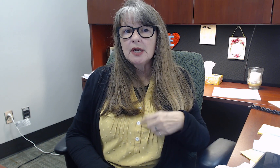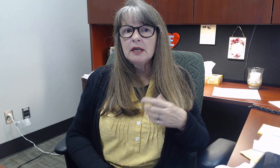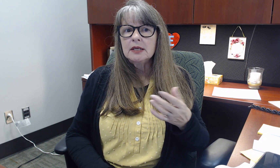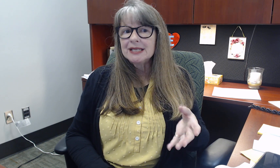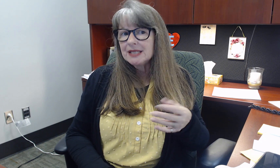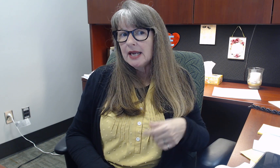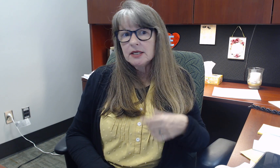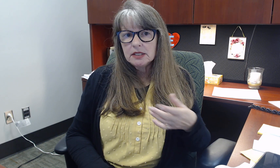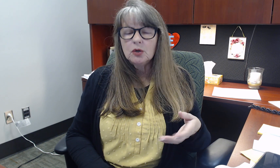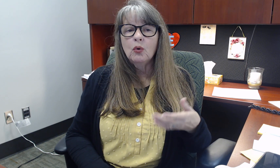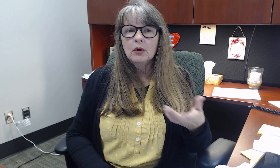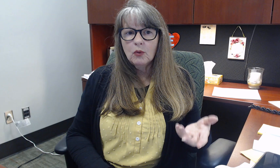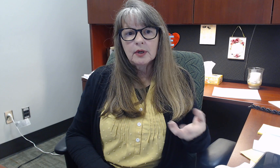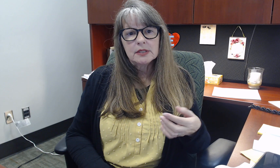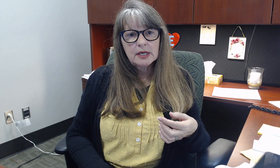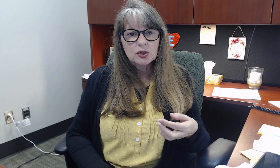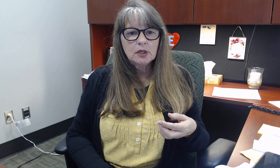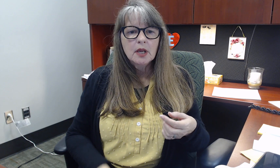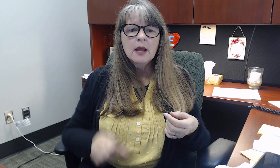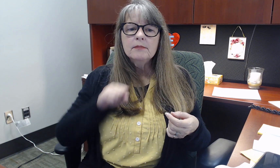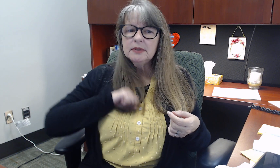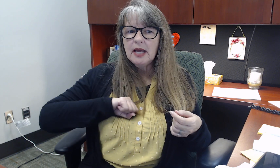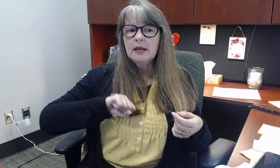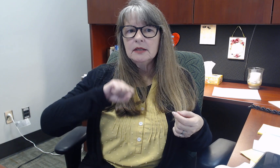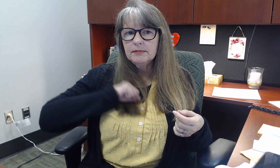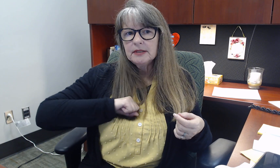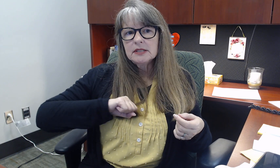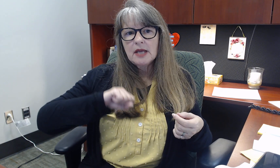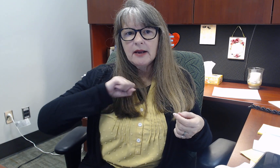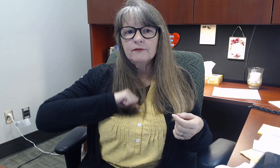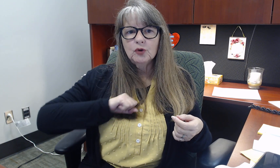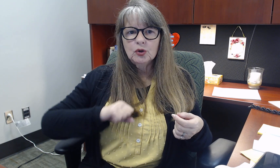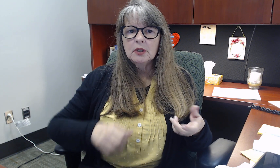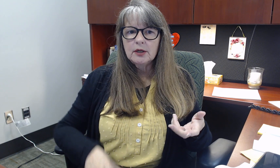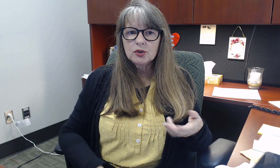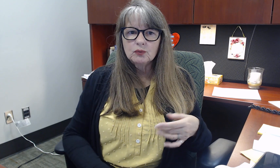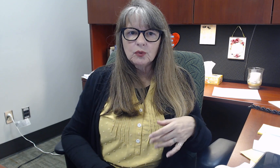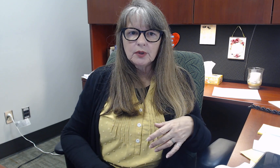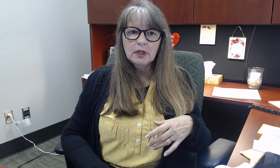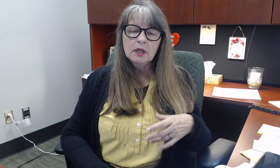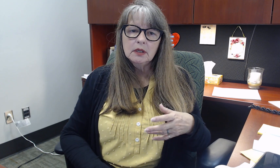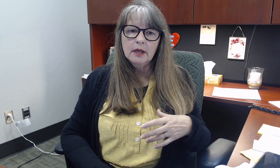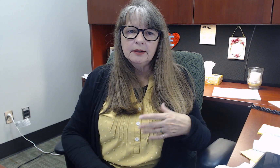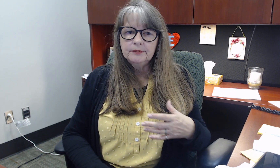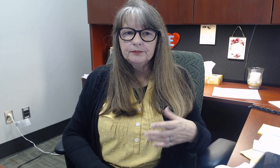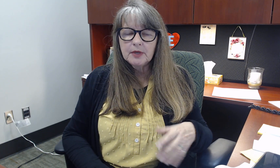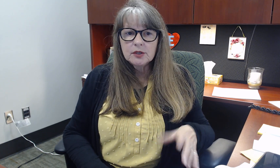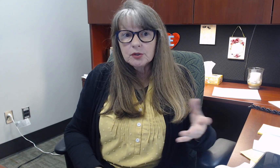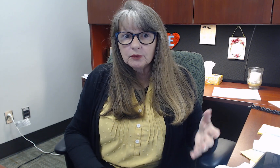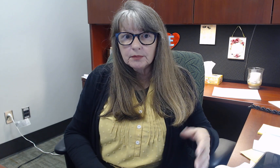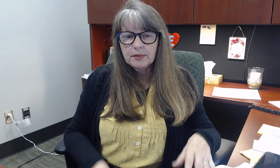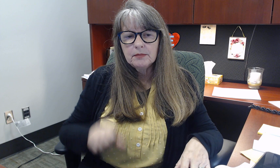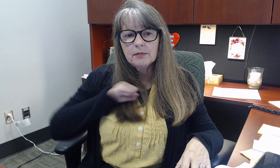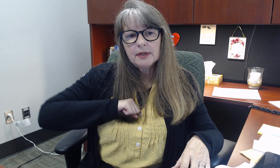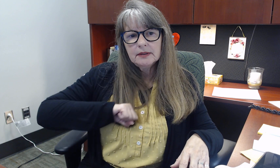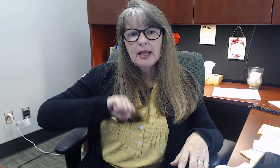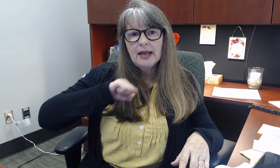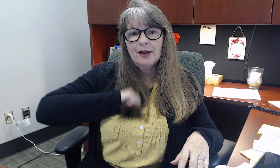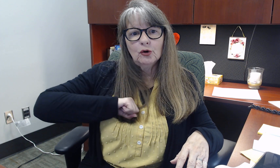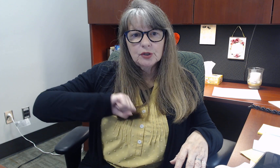a society or organization, but that has been the sign for like sorority, because it's a group of people, but gang or